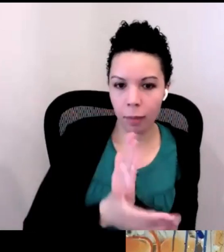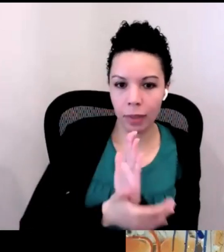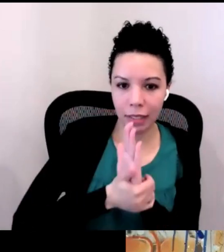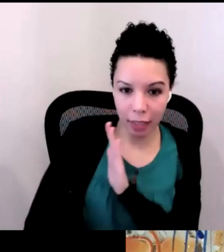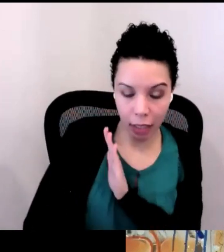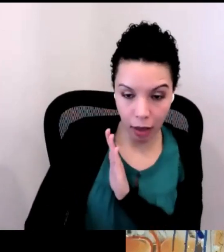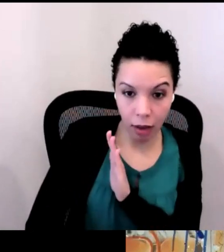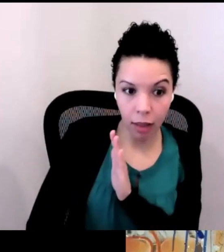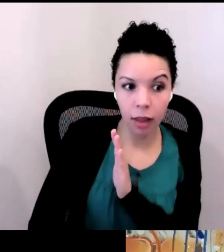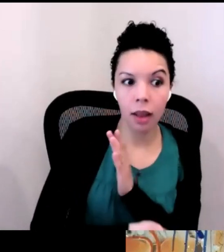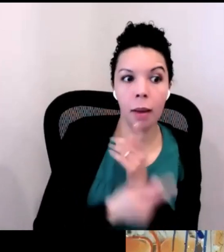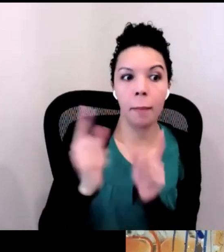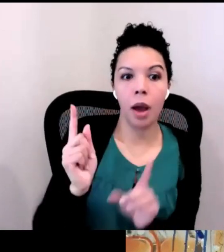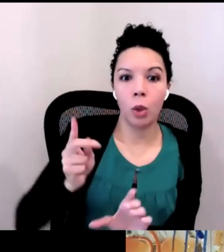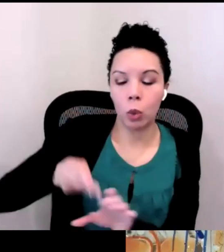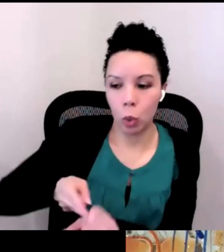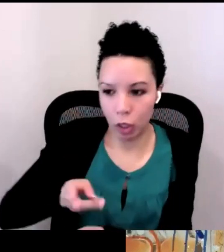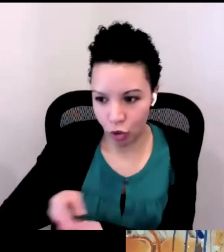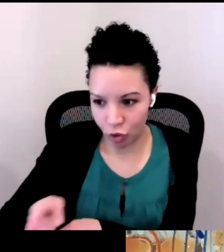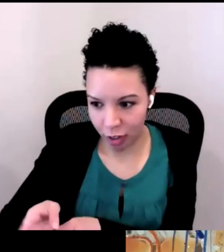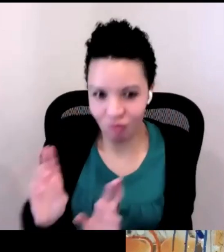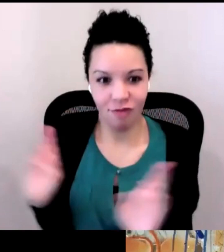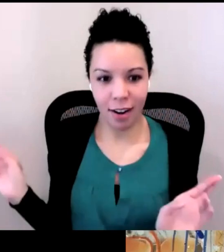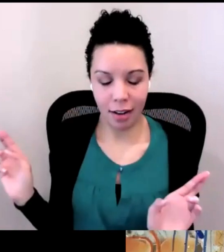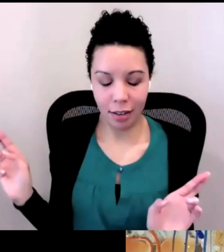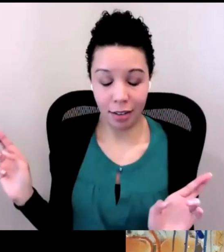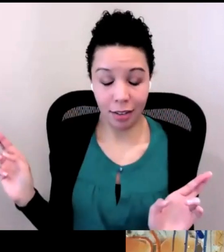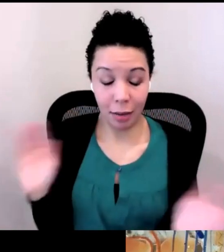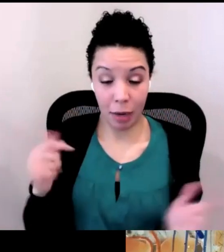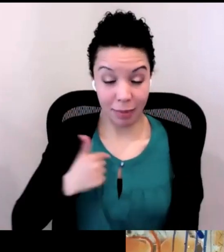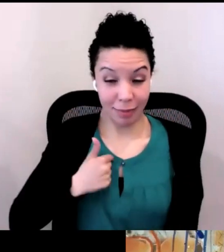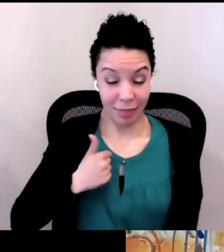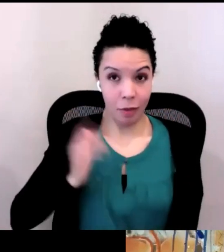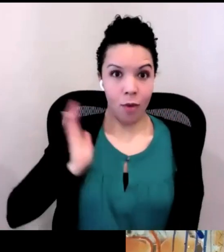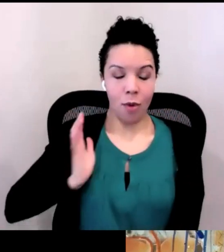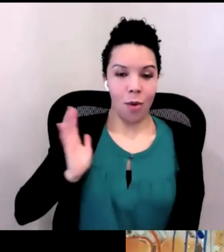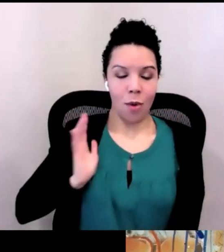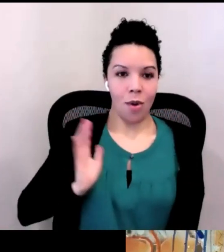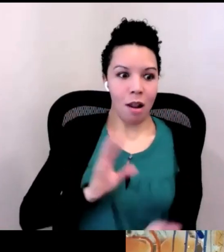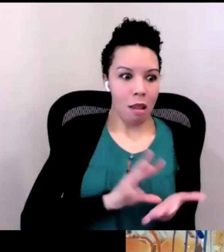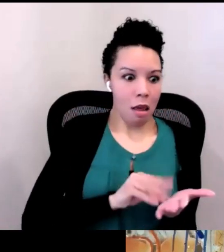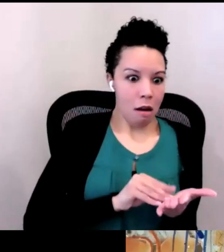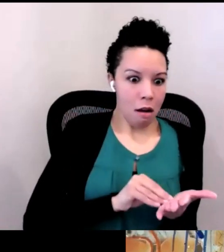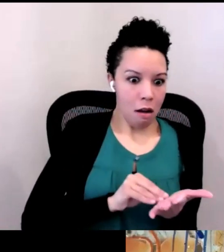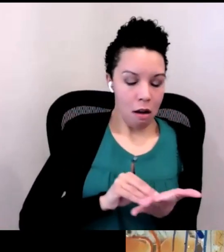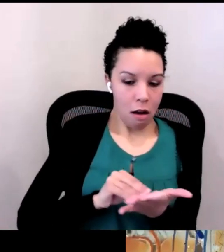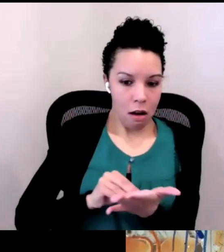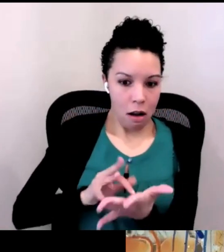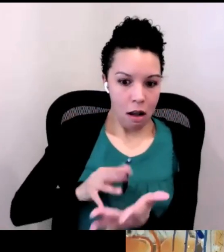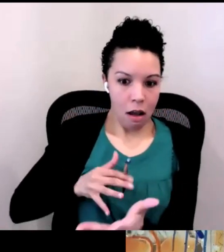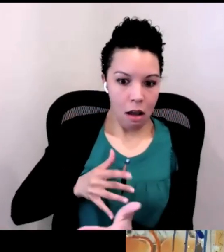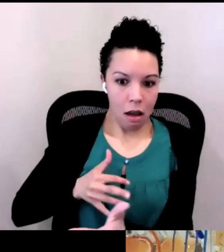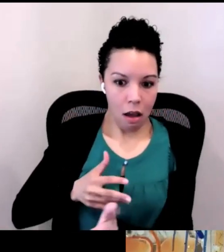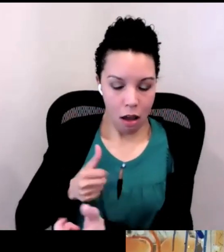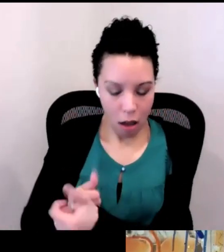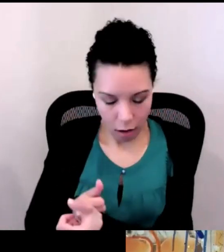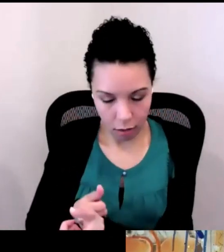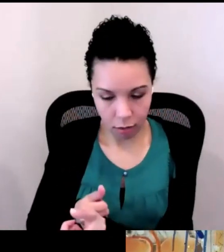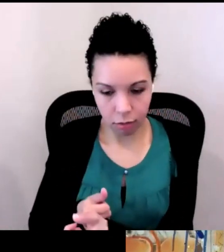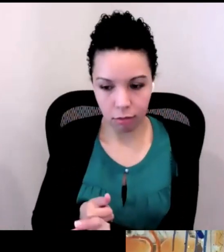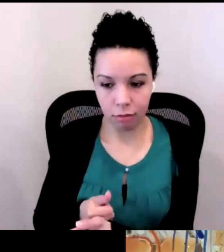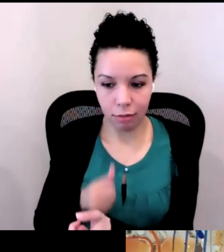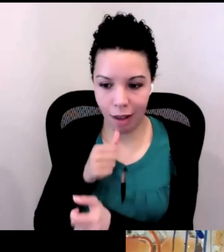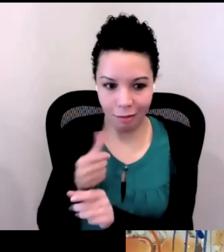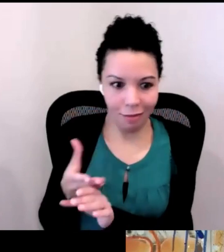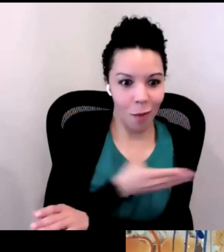get to your career, whereas I had to learn everything and catch up in real time. So there are a bunch of apps and websites